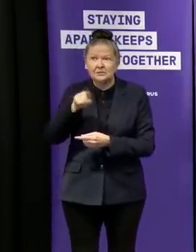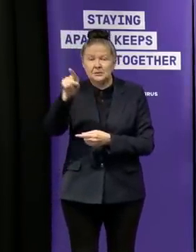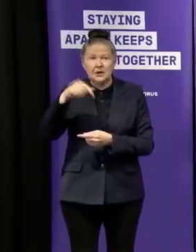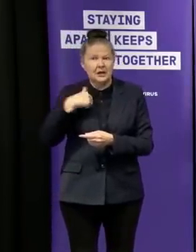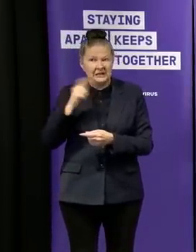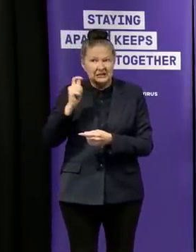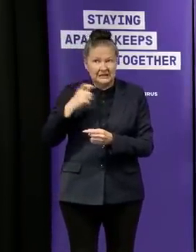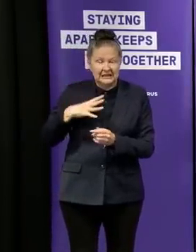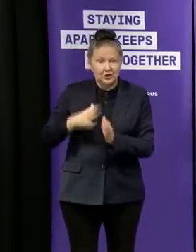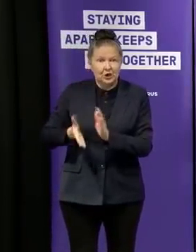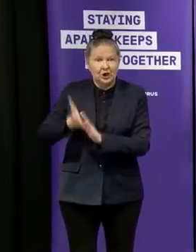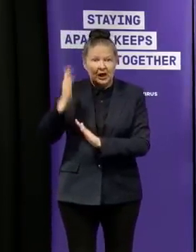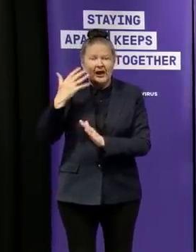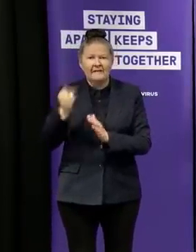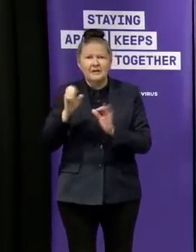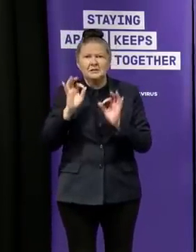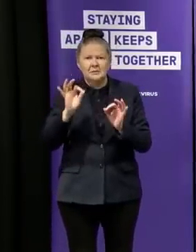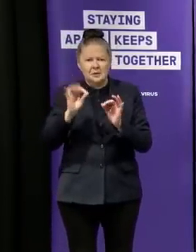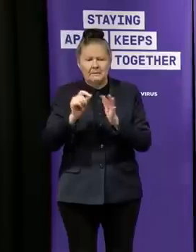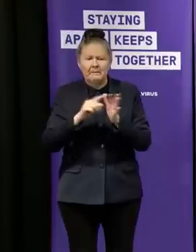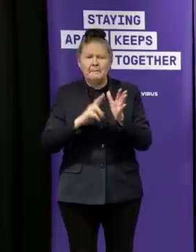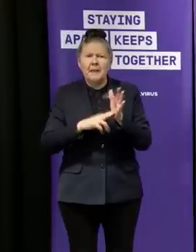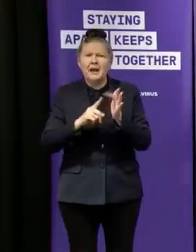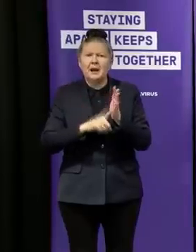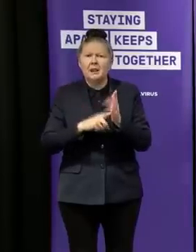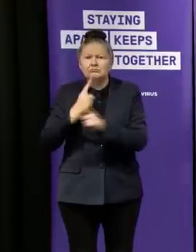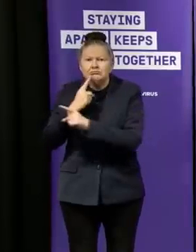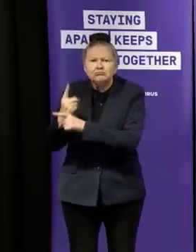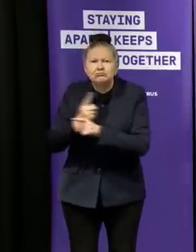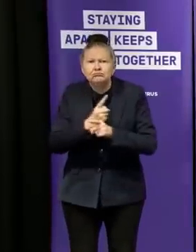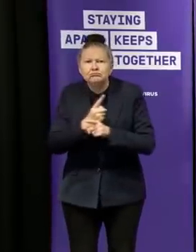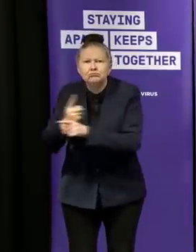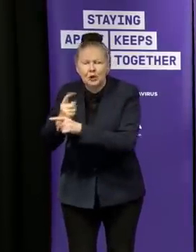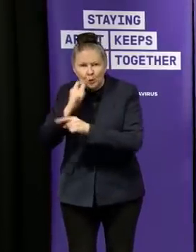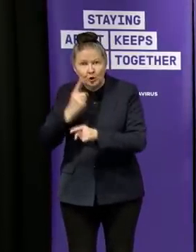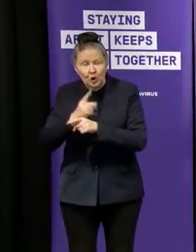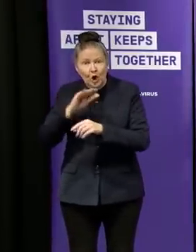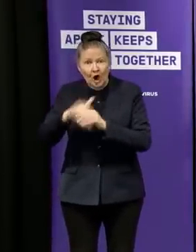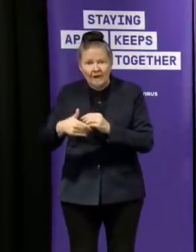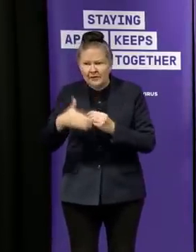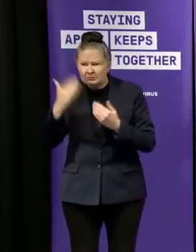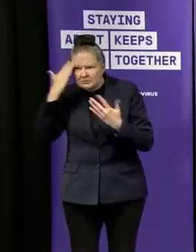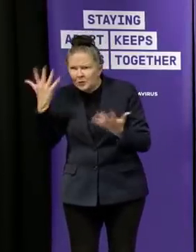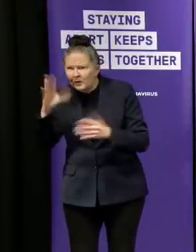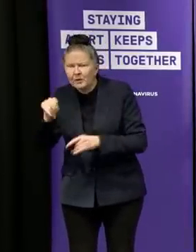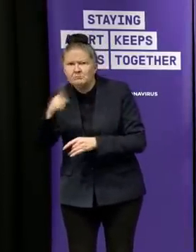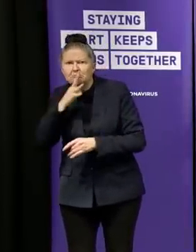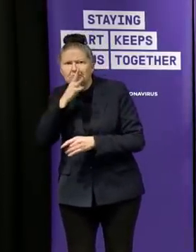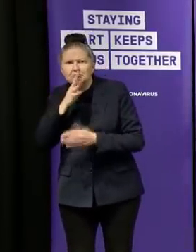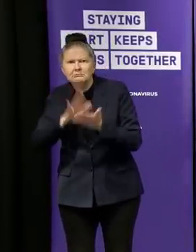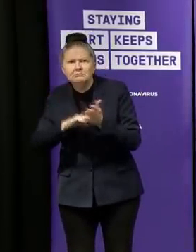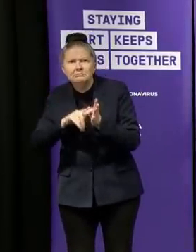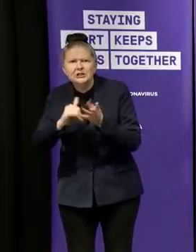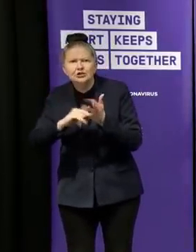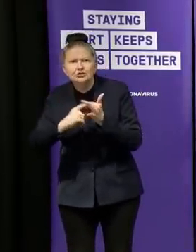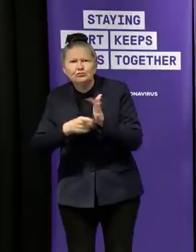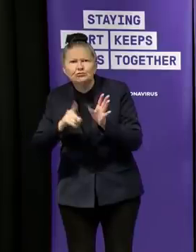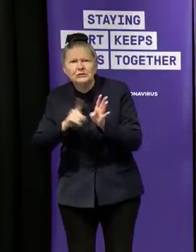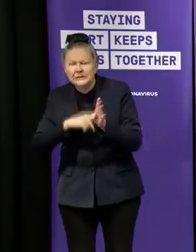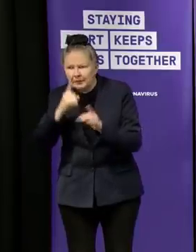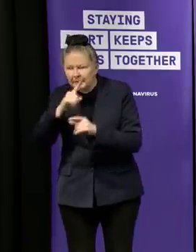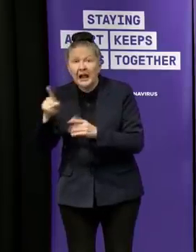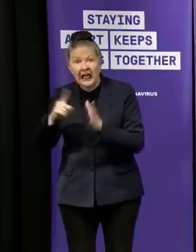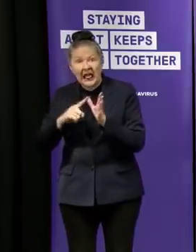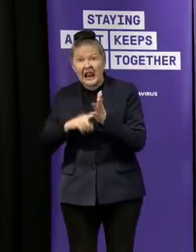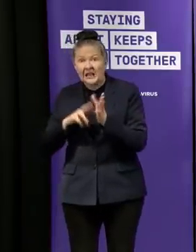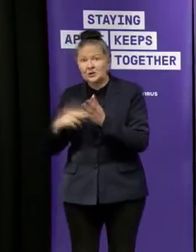leave on all of our mystery cases in the last 14 days. They go through an individual review process, but Alan and I want to look at each and every one of those.